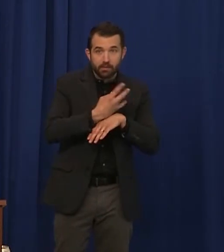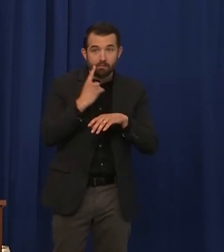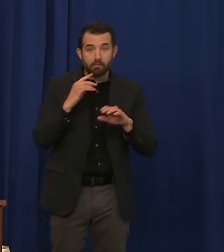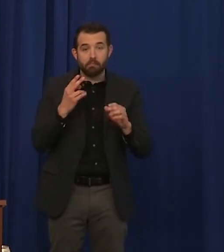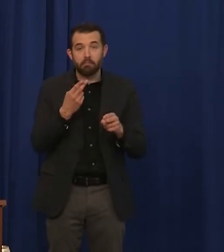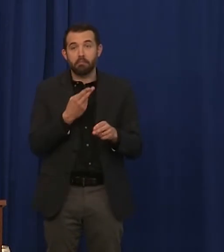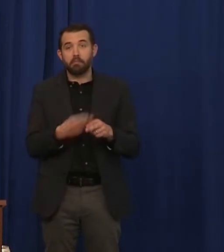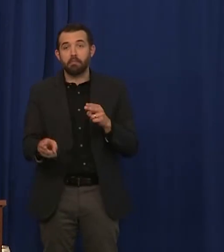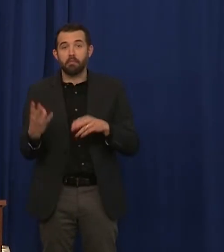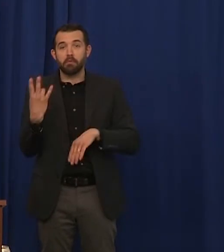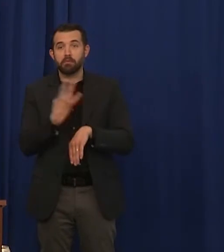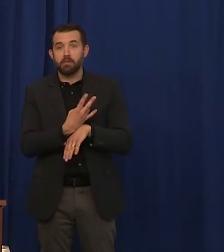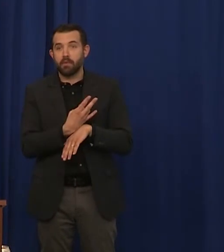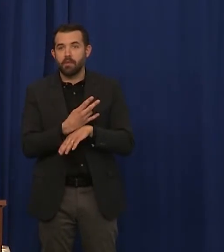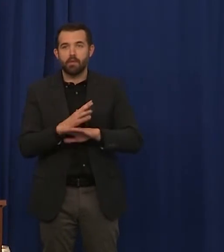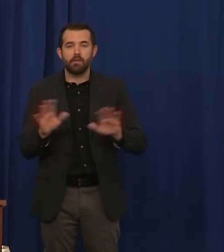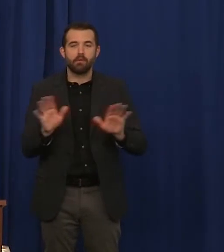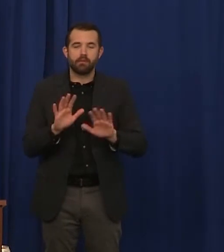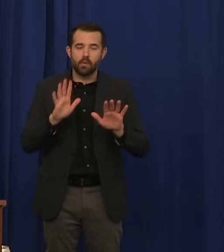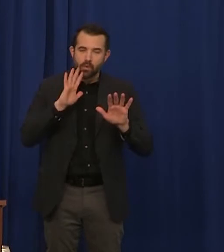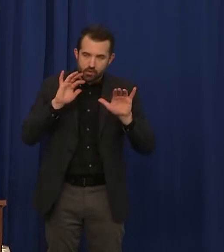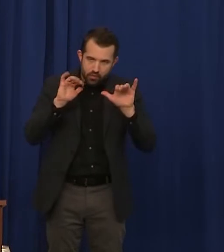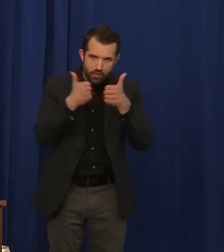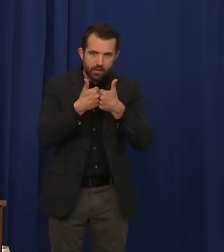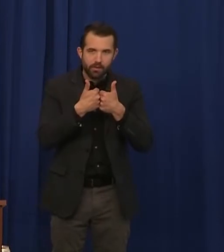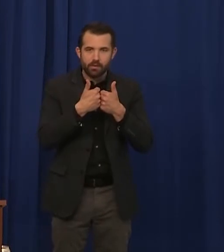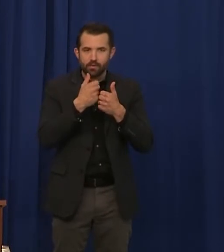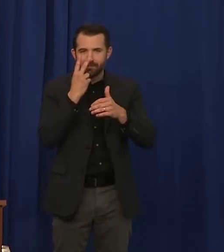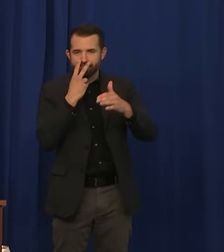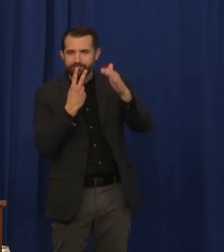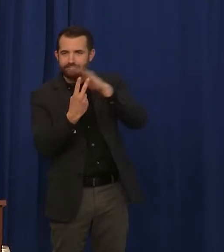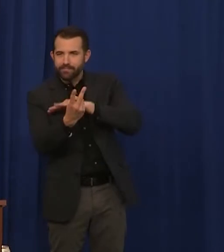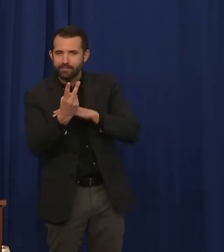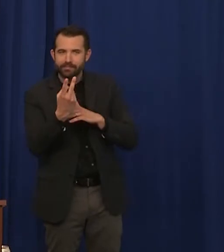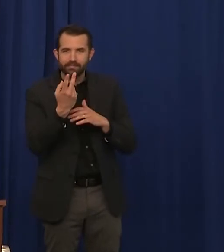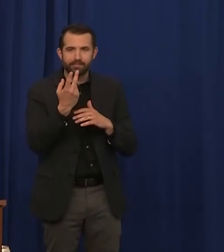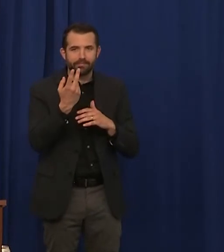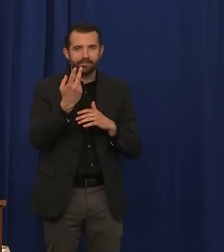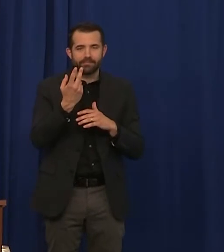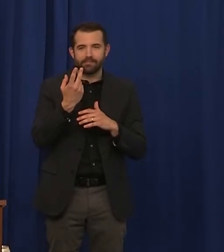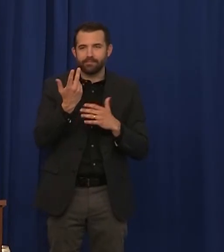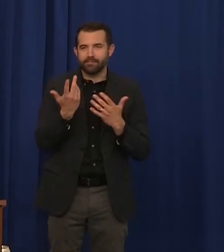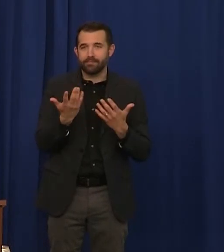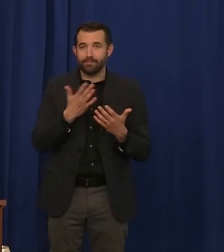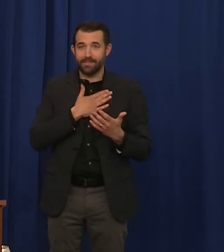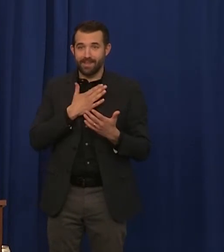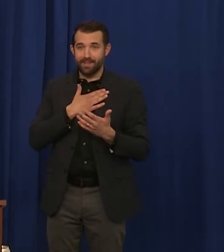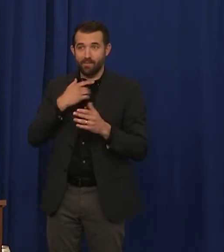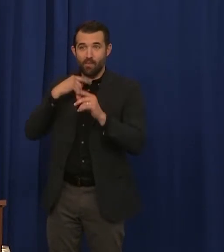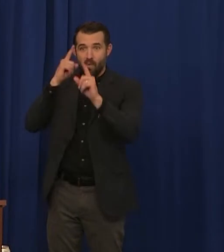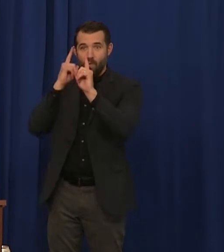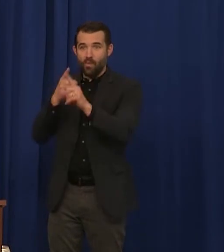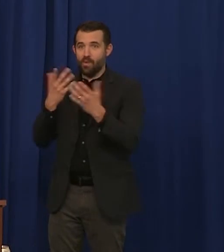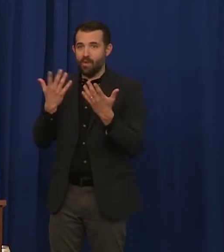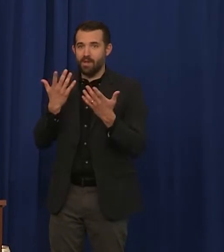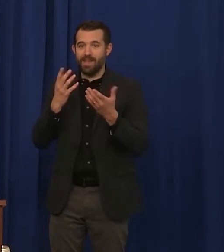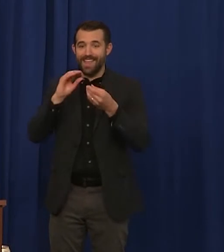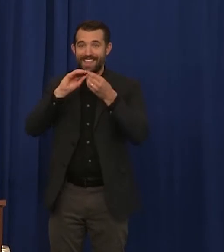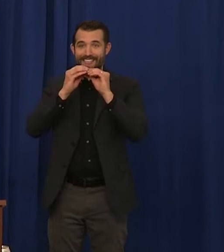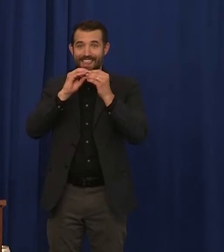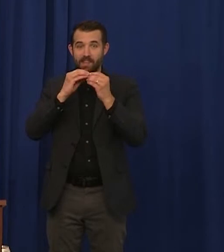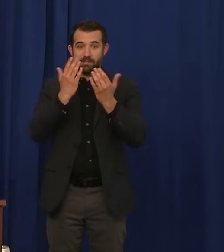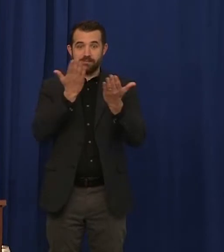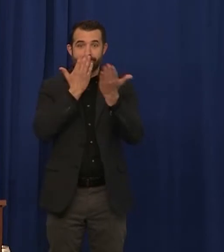challenging. My goal and my view is that we take a look at the data as they come in. There is